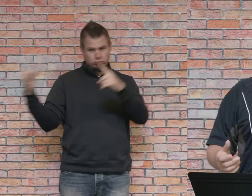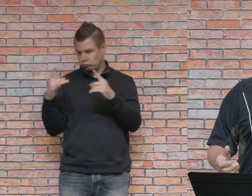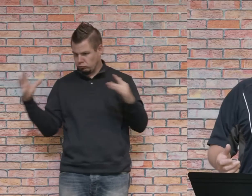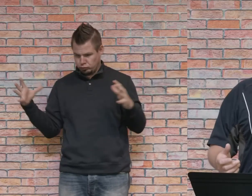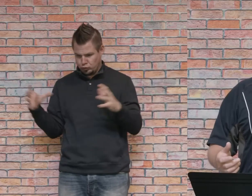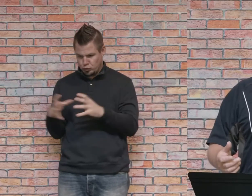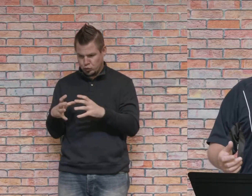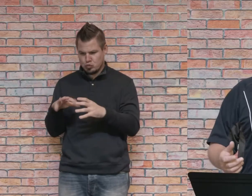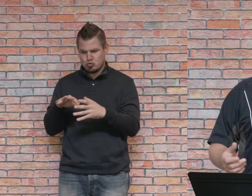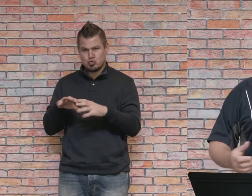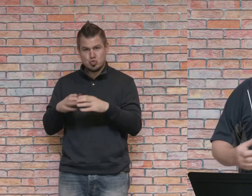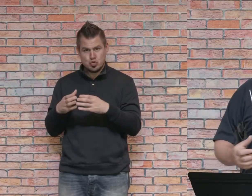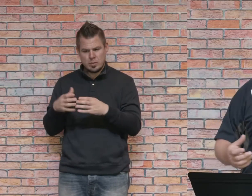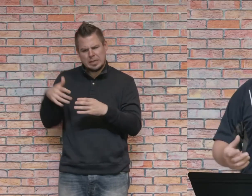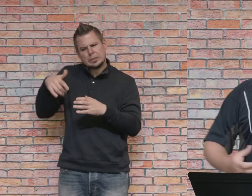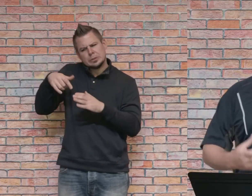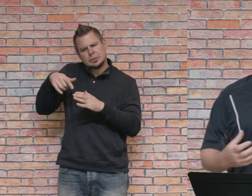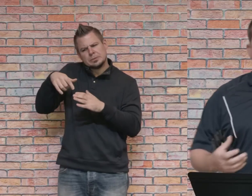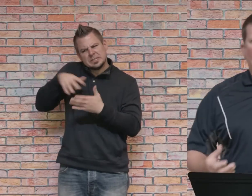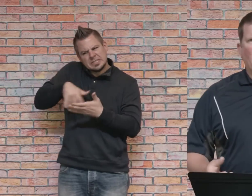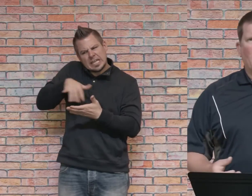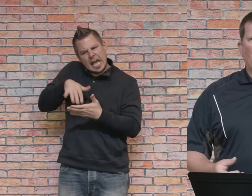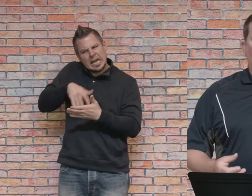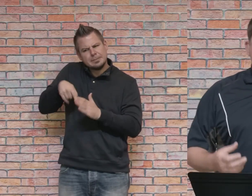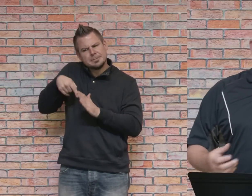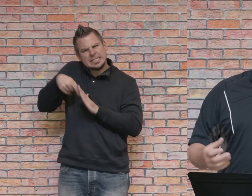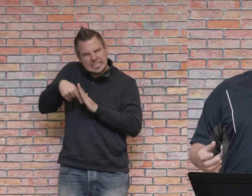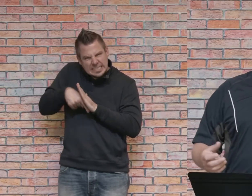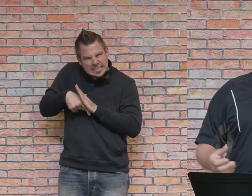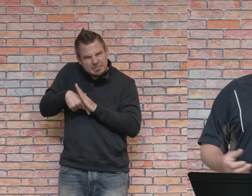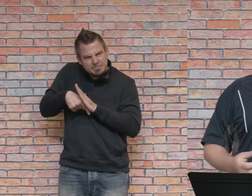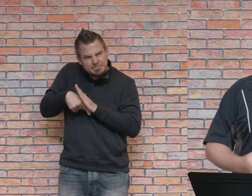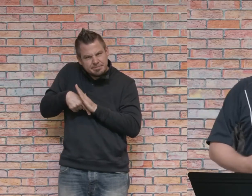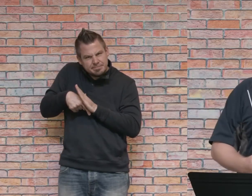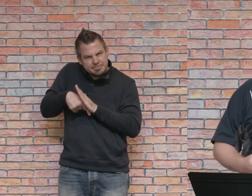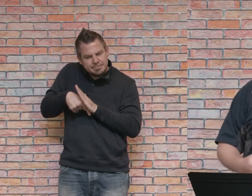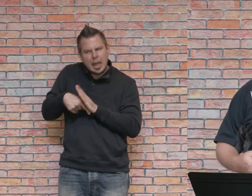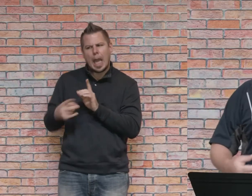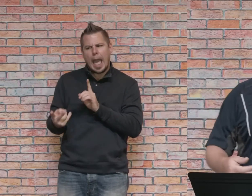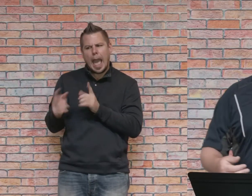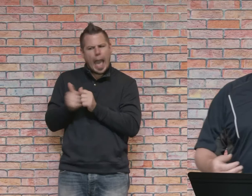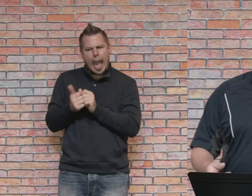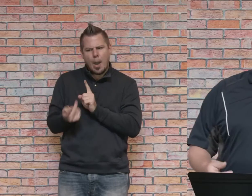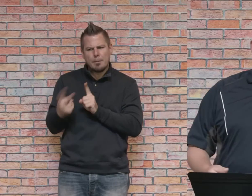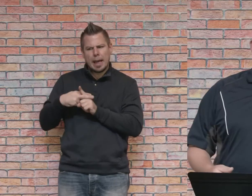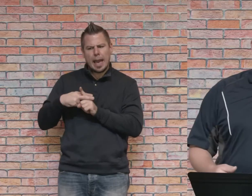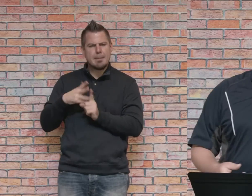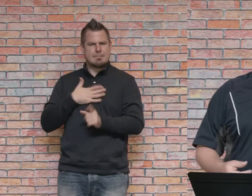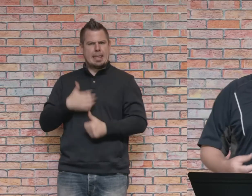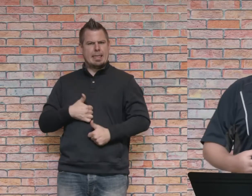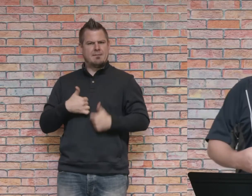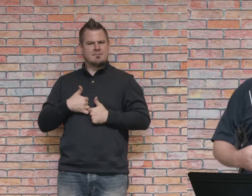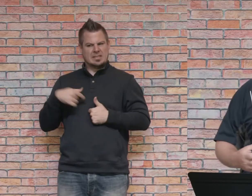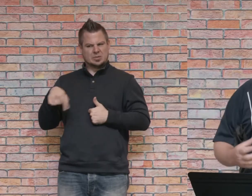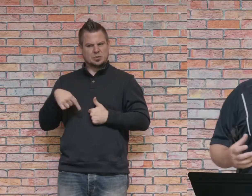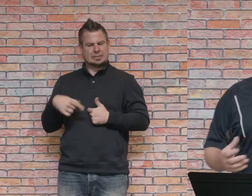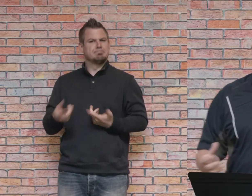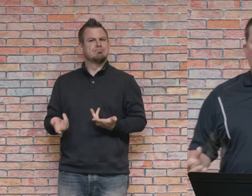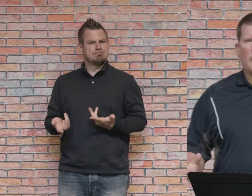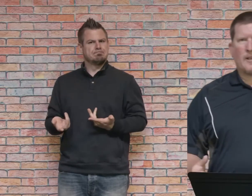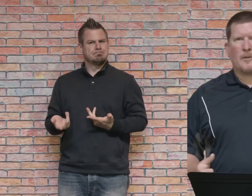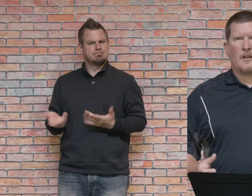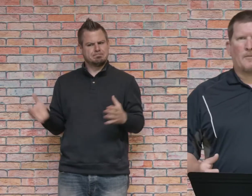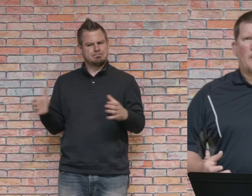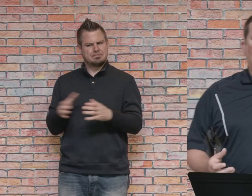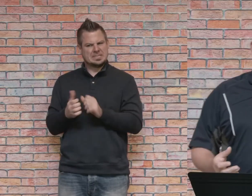bit deeper. And especially you'll take that part of what might I do with that and see how can I apply it this week. It's getting together